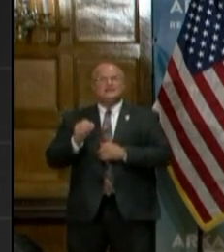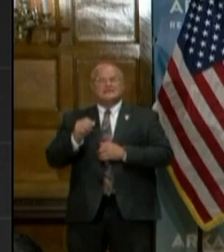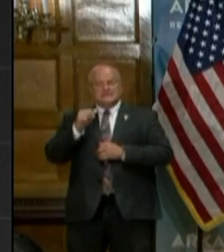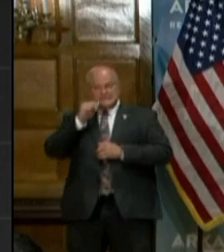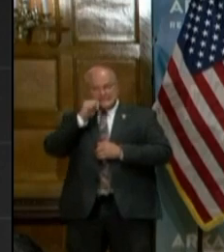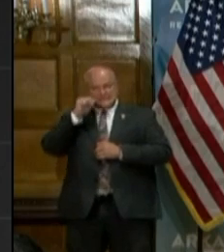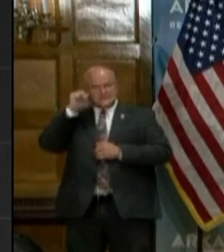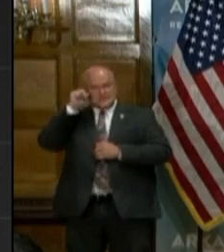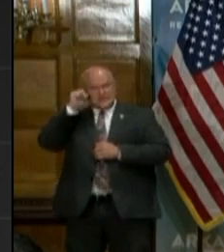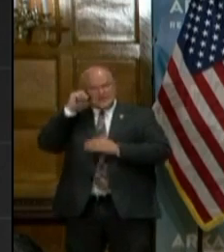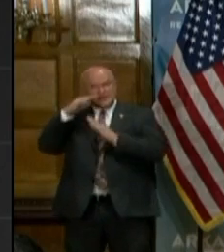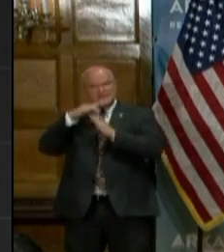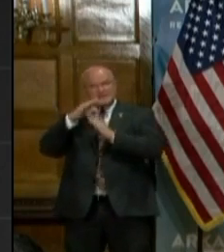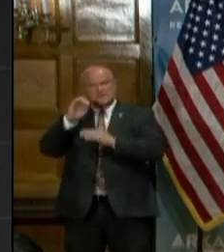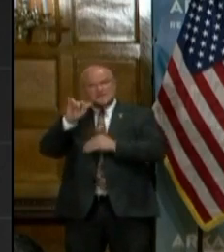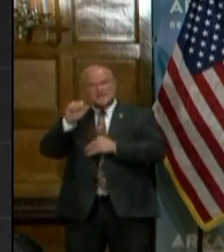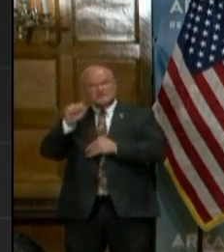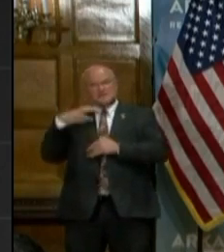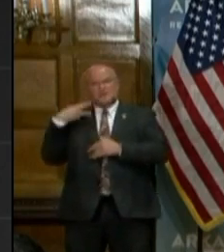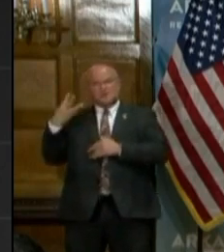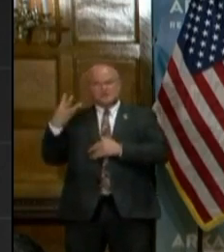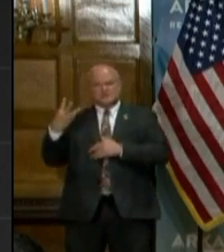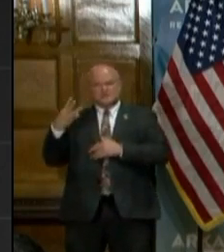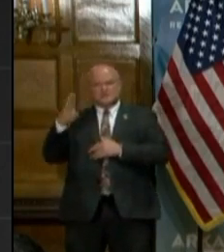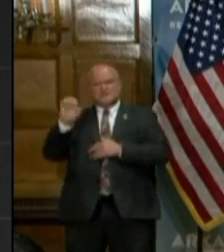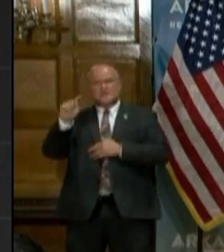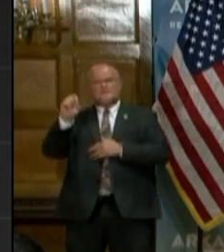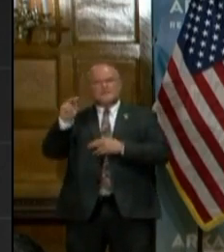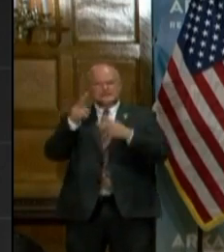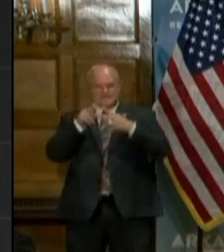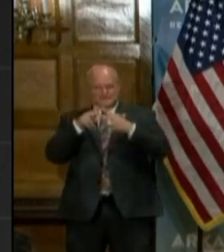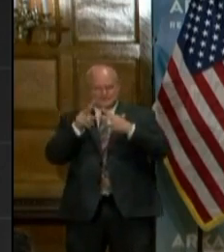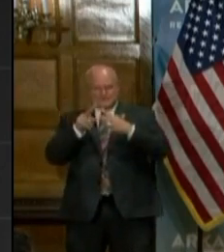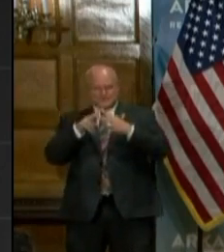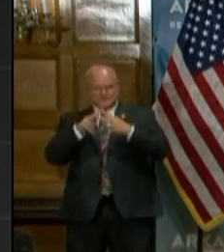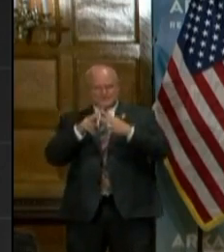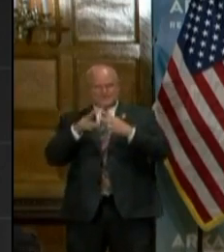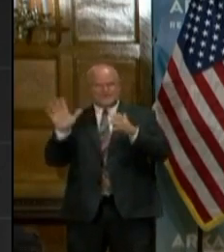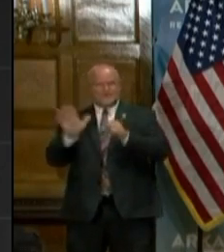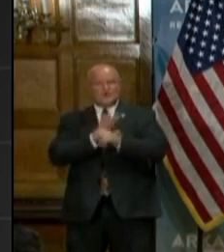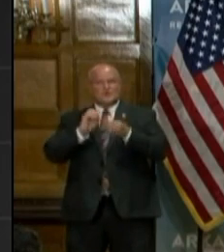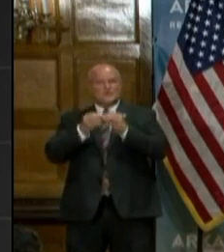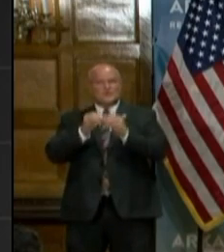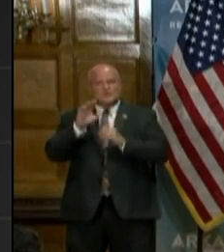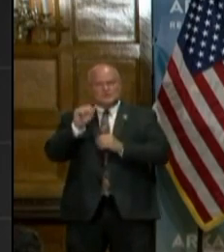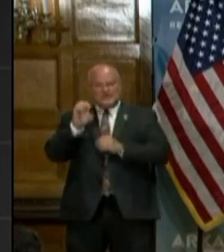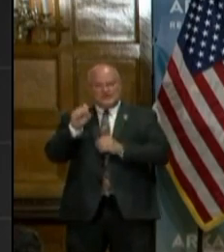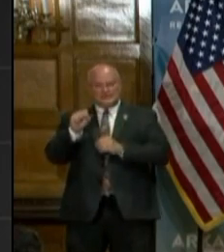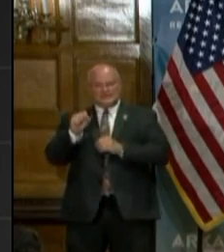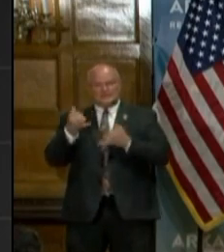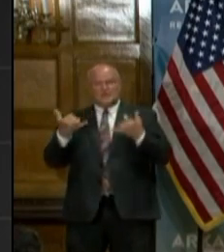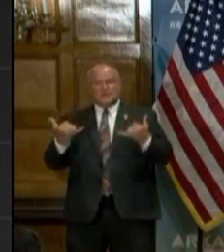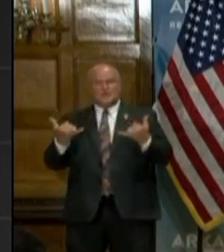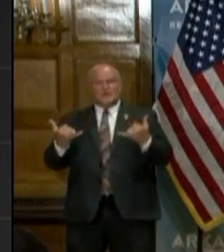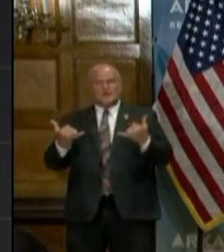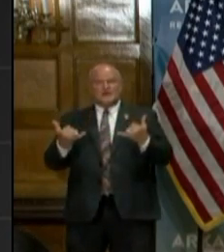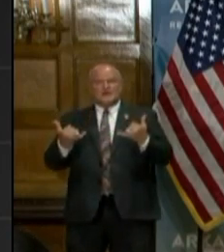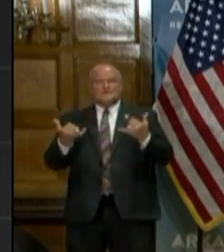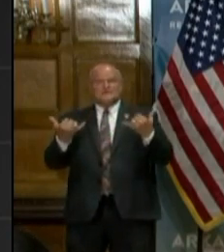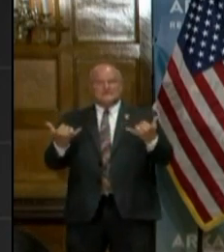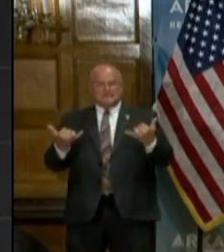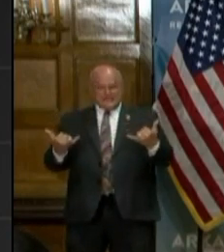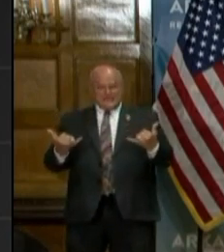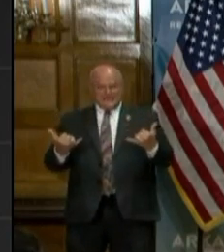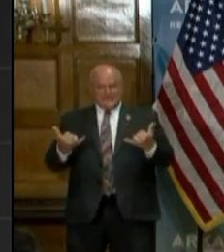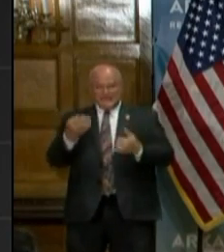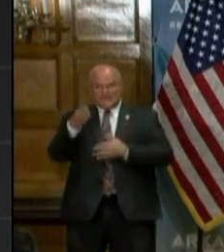yesterday the top counties were Washington and Benton counties in terms of total numbers of cases. Well, the top curve here